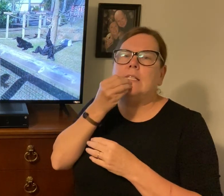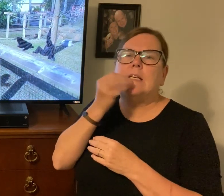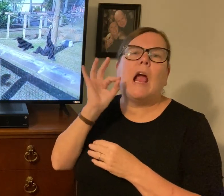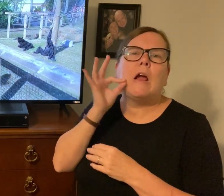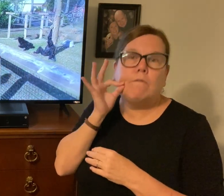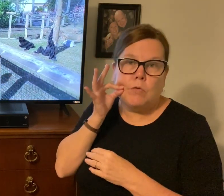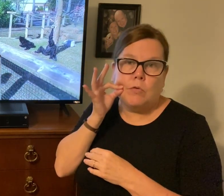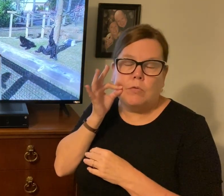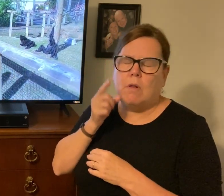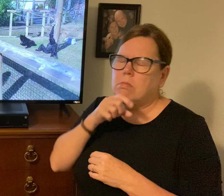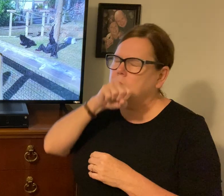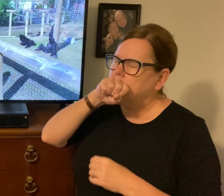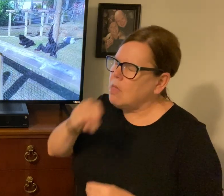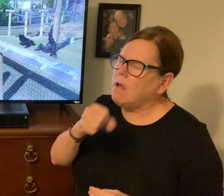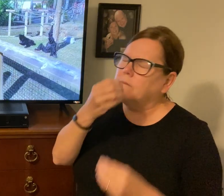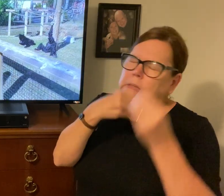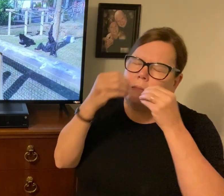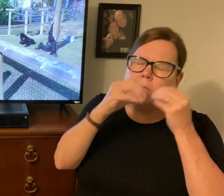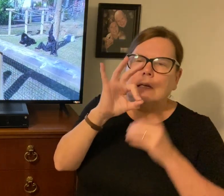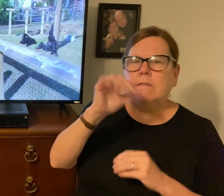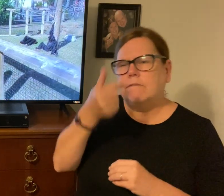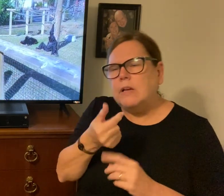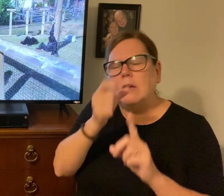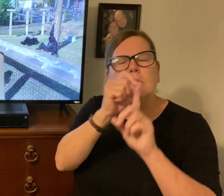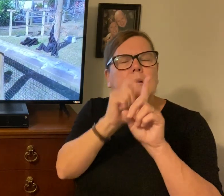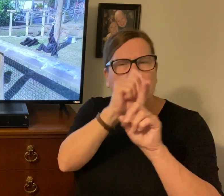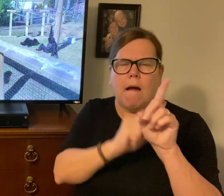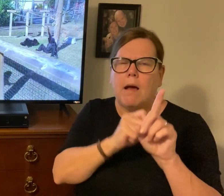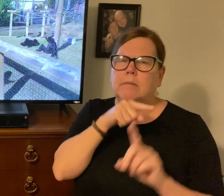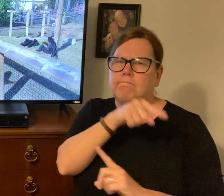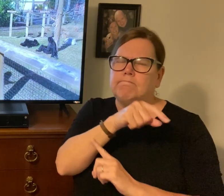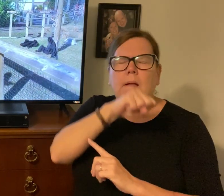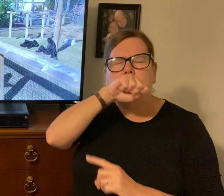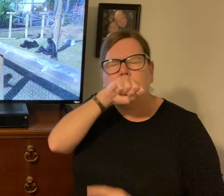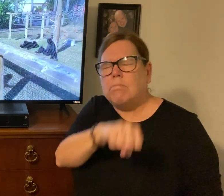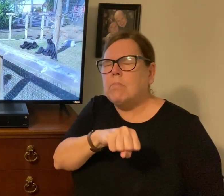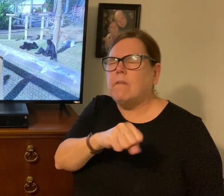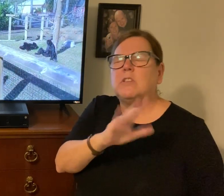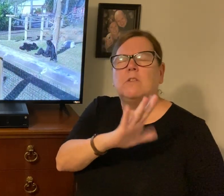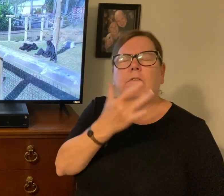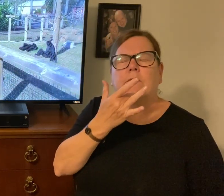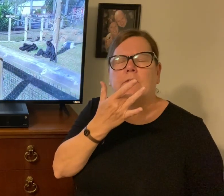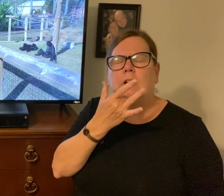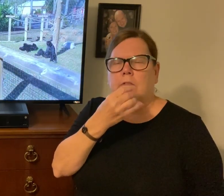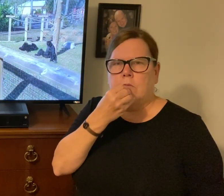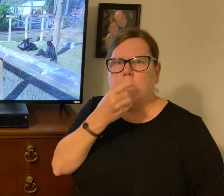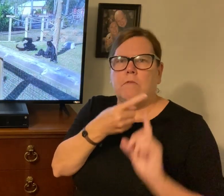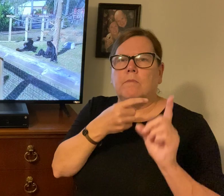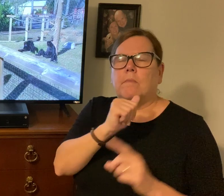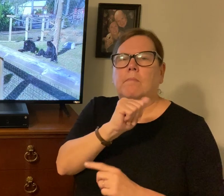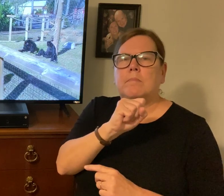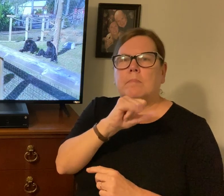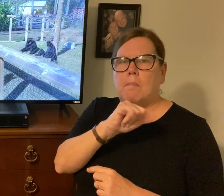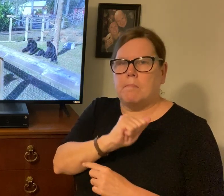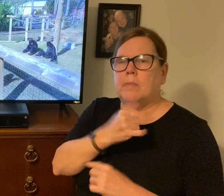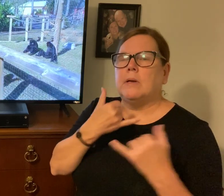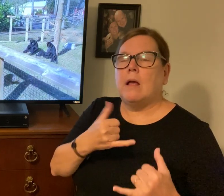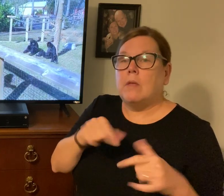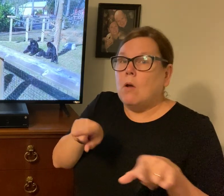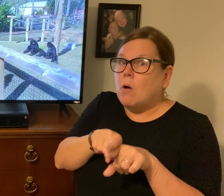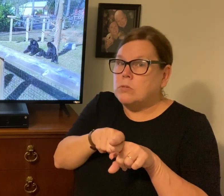they are primary fruit eaters. They love figs. They love bananas. Those are some of their favorite foods. But they'll also